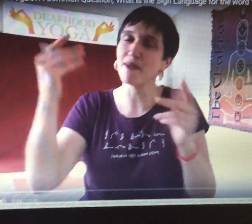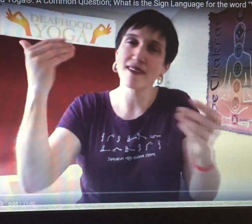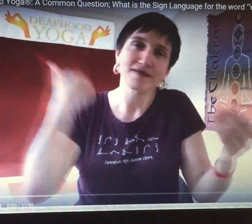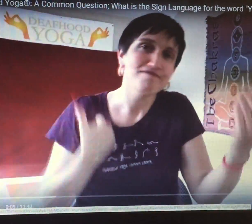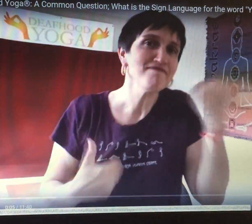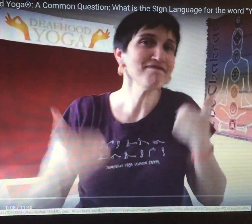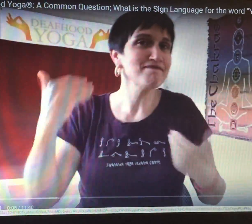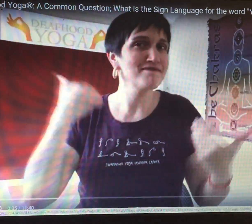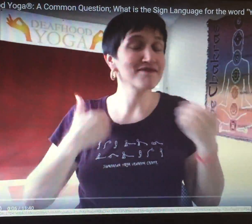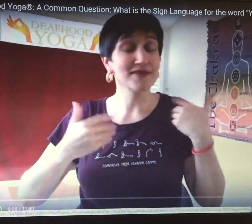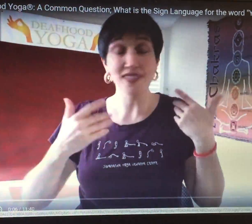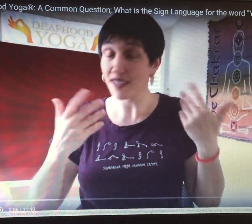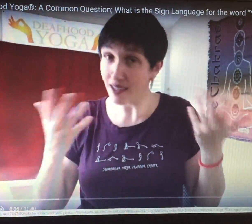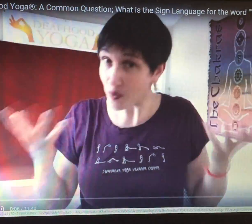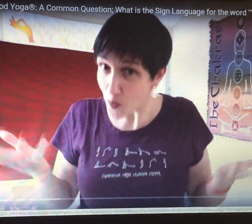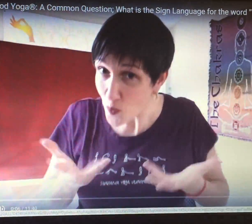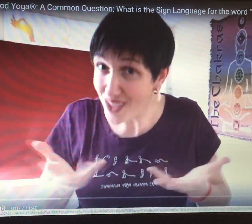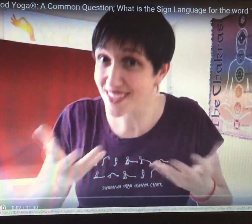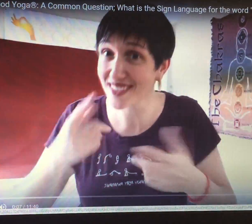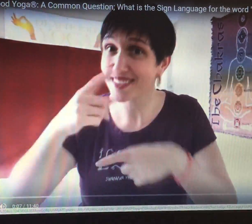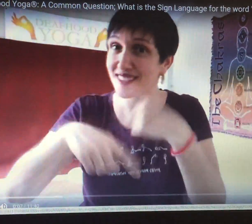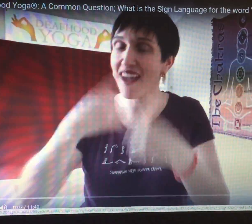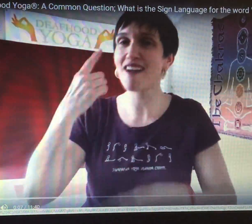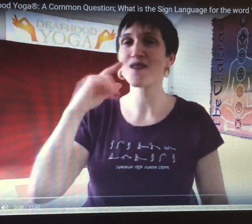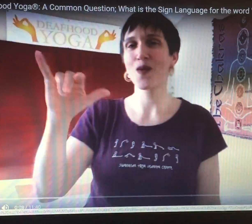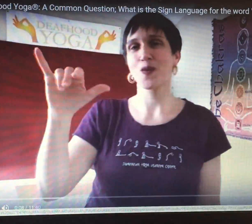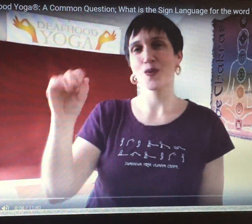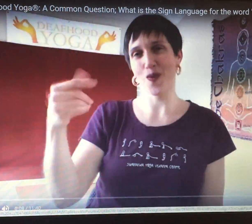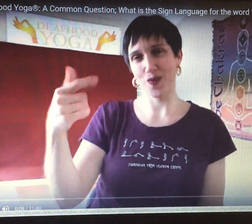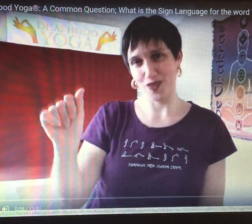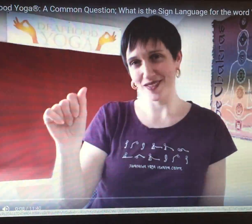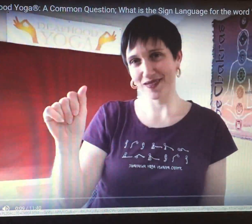Hi, for many years now, people have been coming up and asking, what is the sign for yoga?